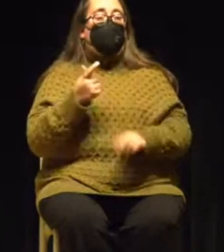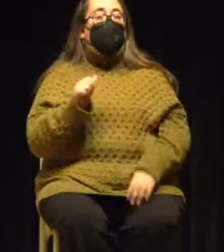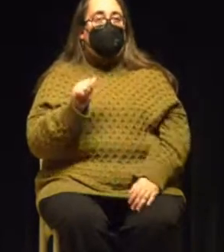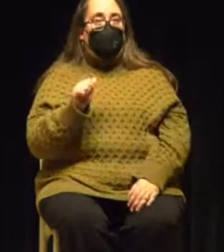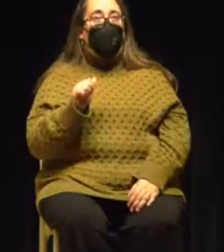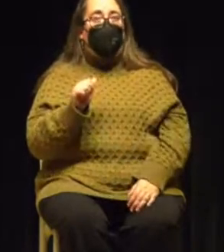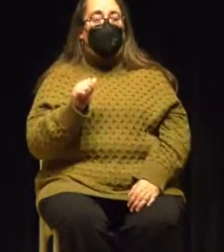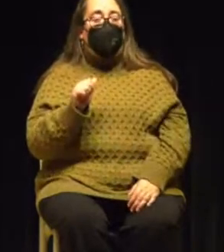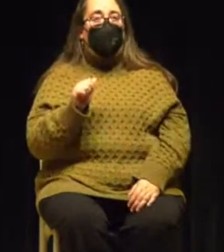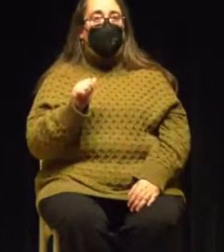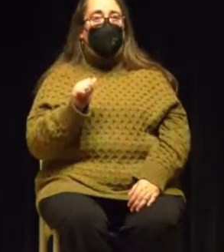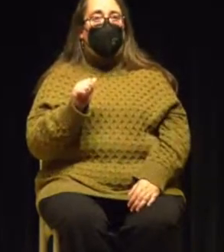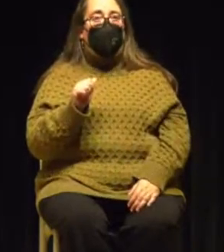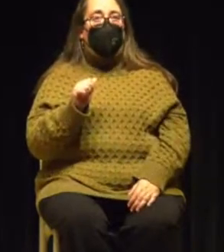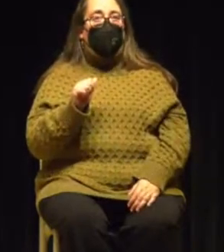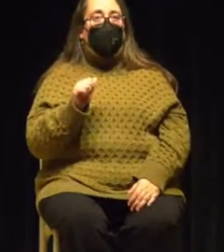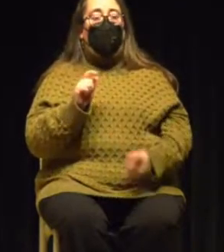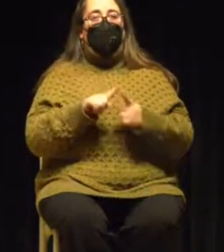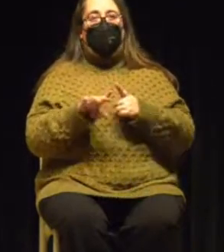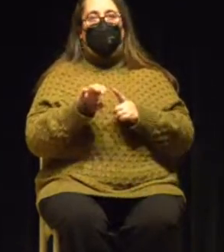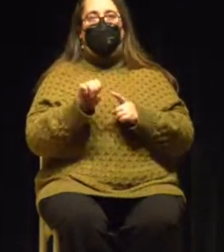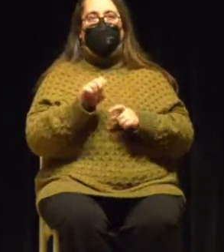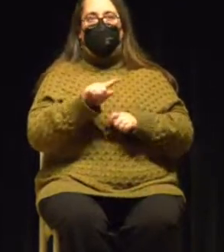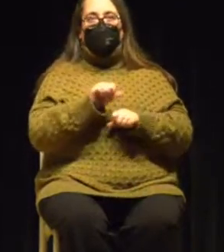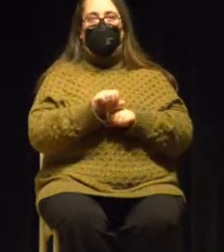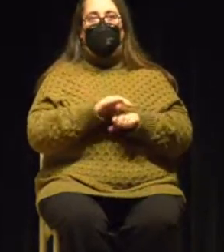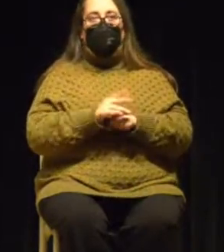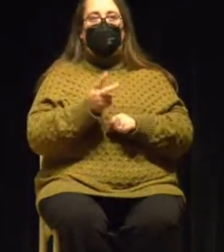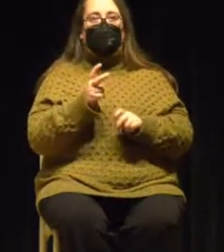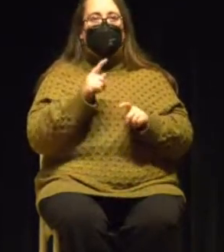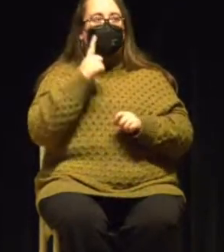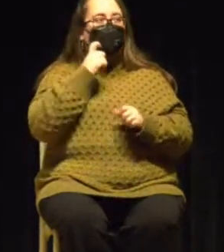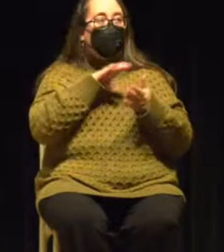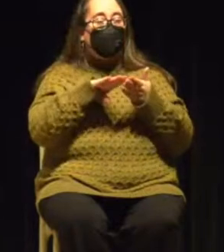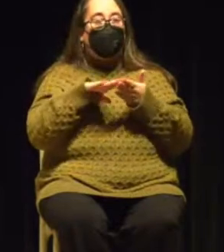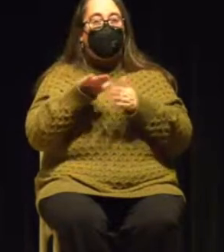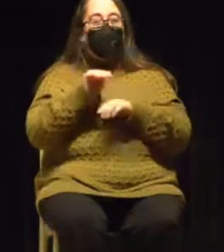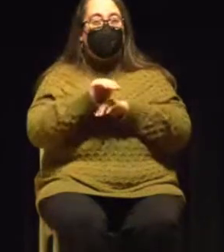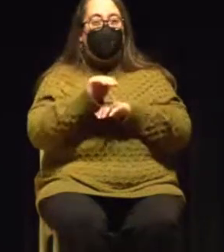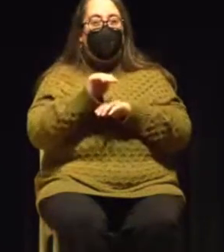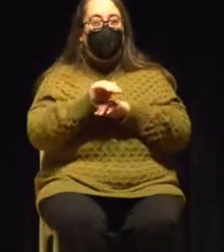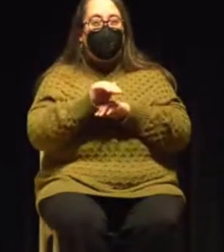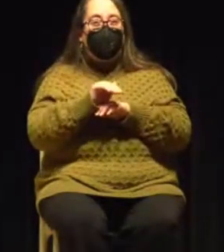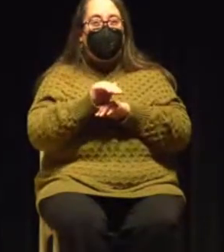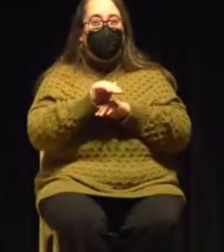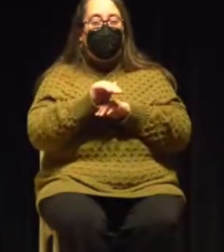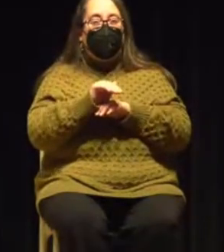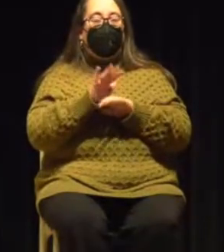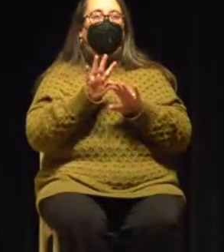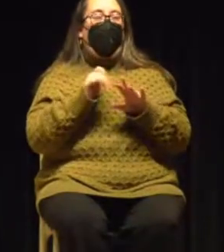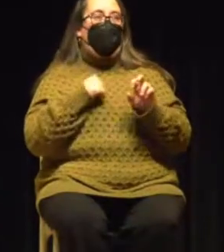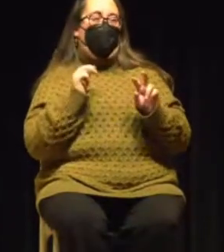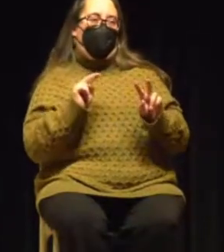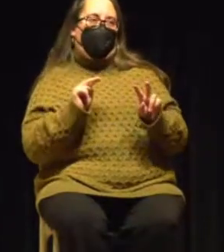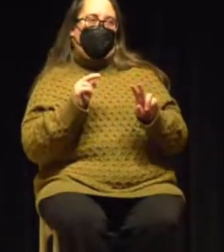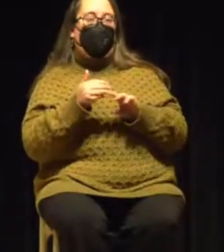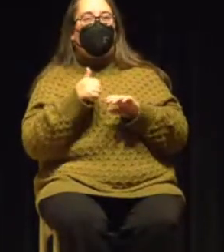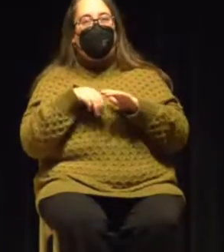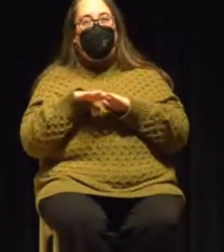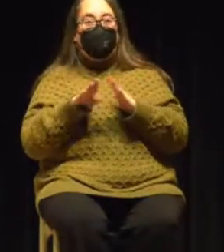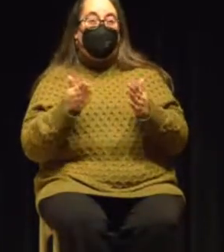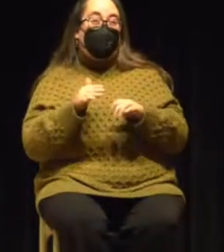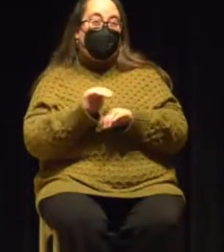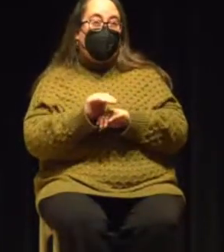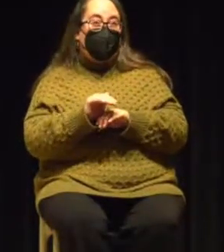and a case she's been working on, two people just got released tonight. I mean, I watched it before I walked in here